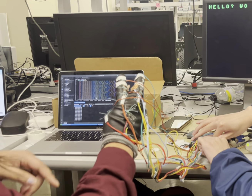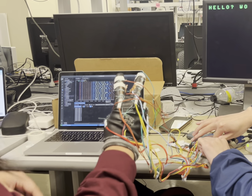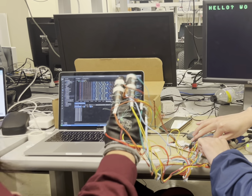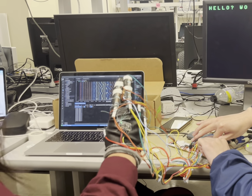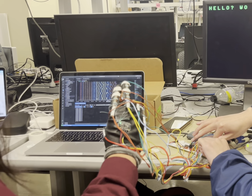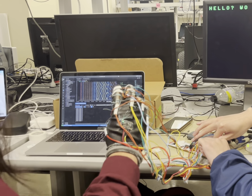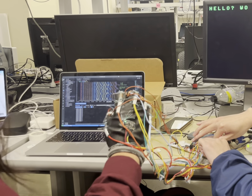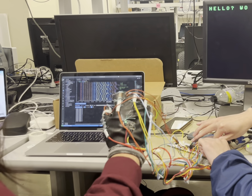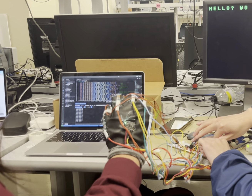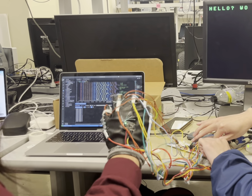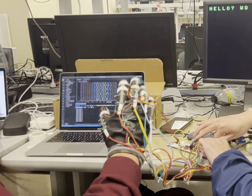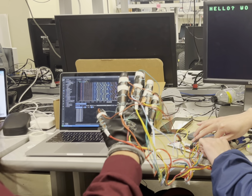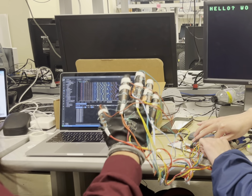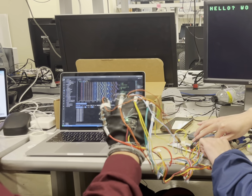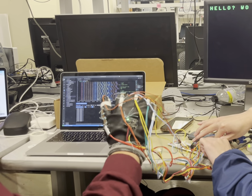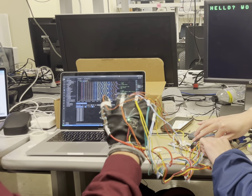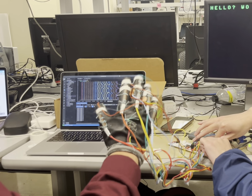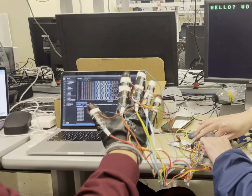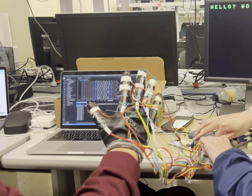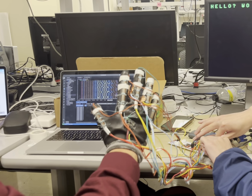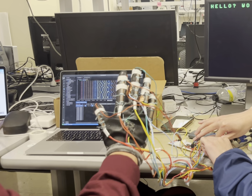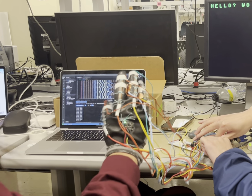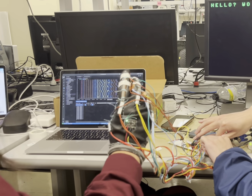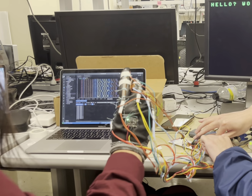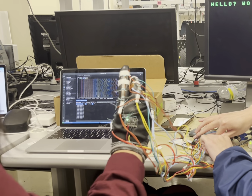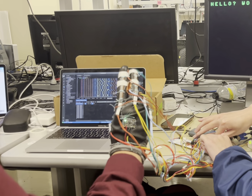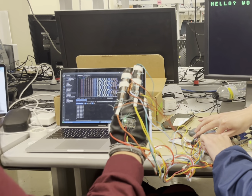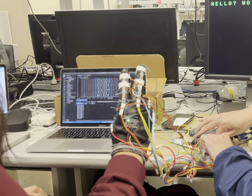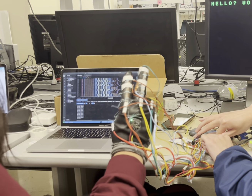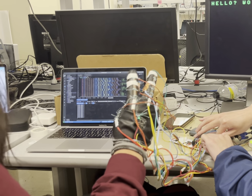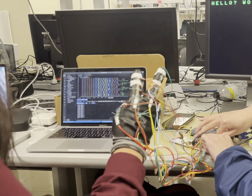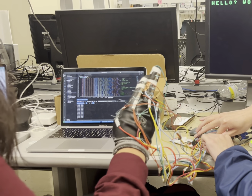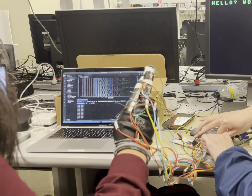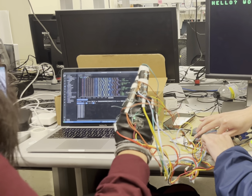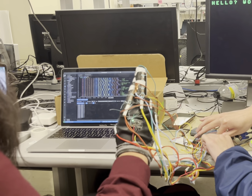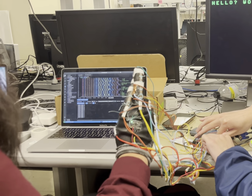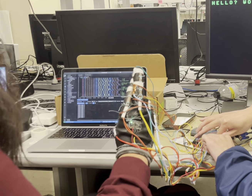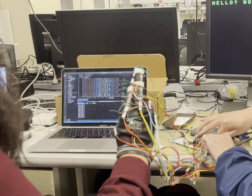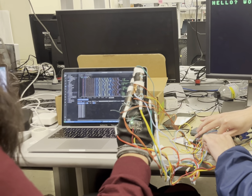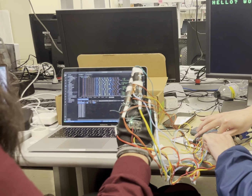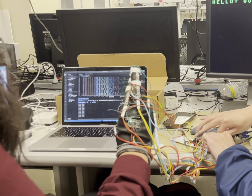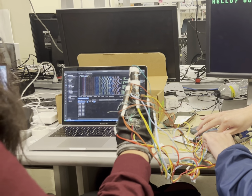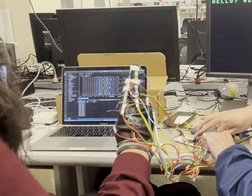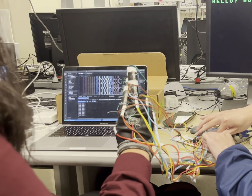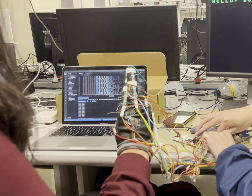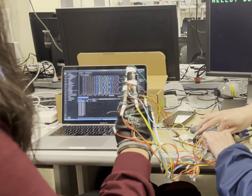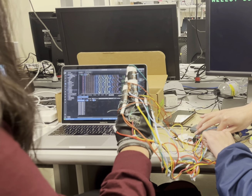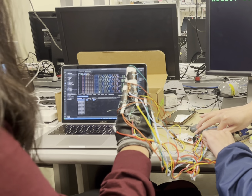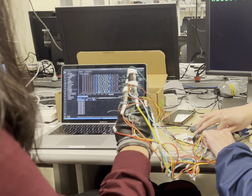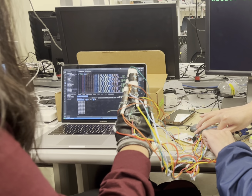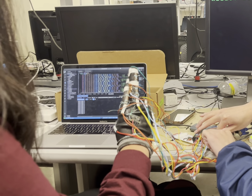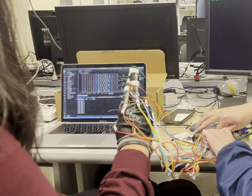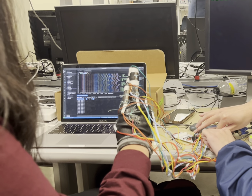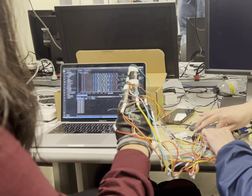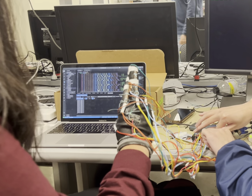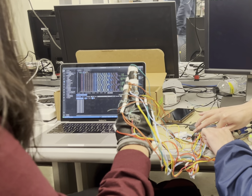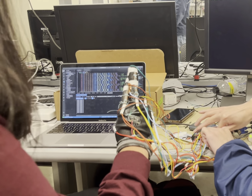you bend, it's kind of dynamic, so sometimes it gets a little stuck. But I don't know why this is. There we go.